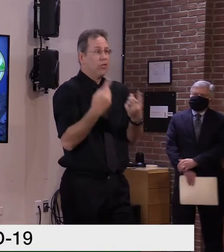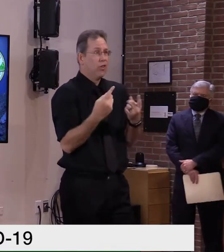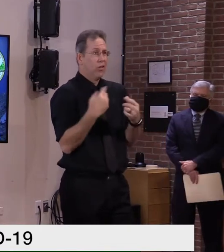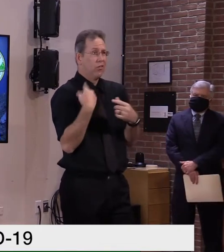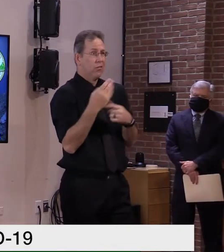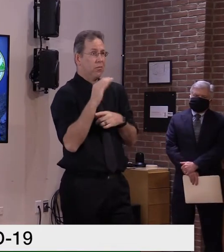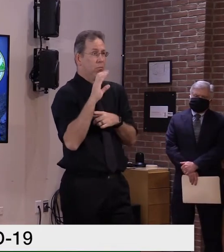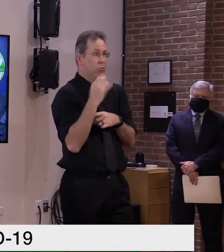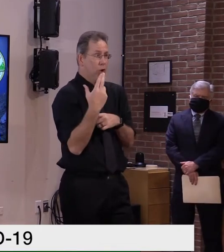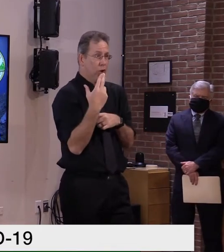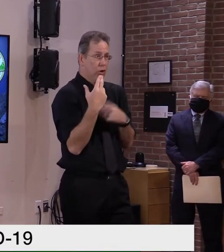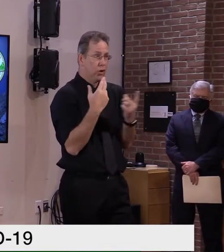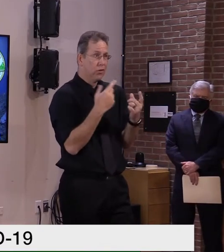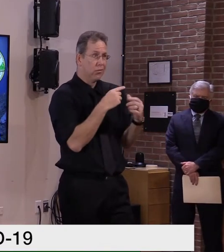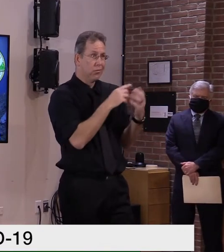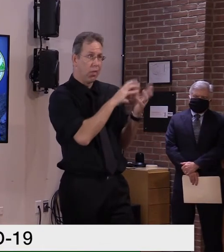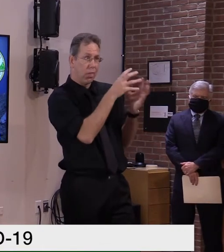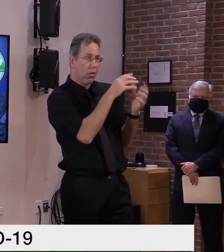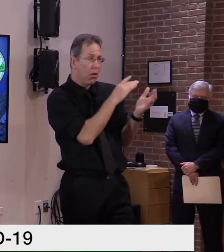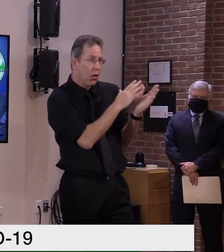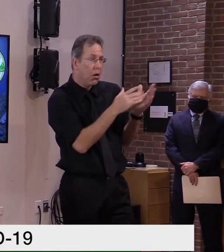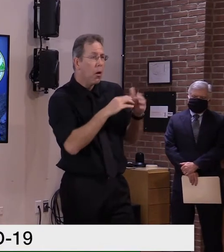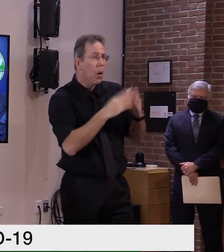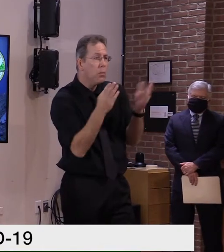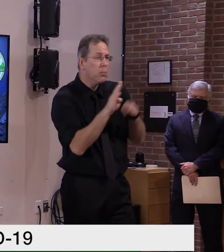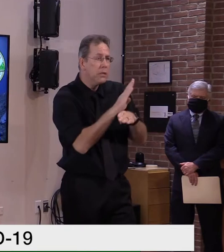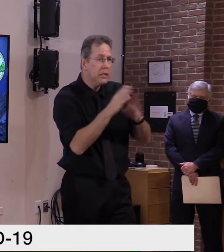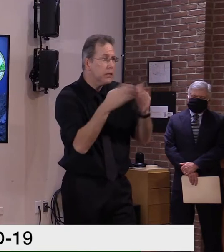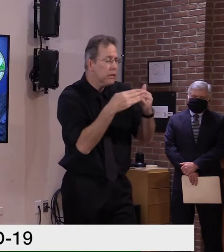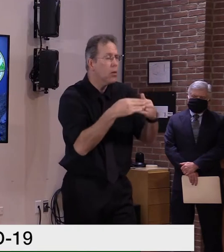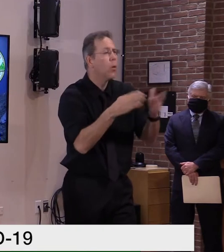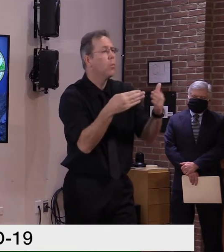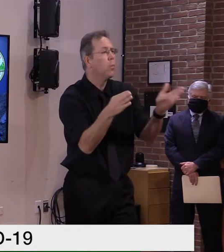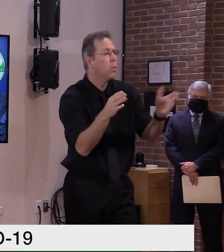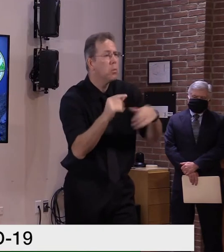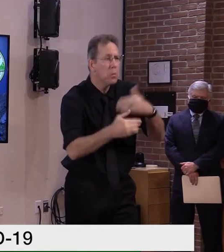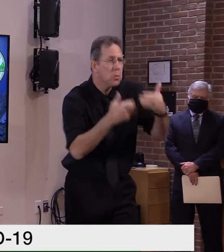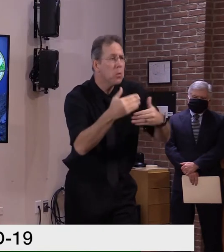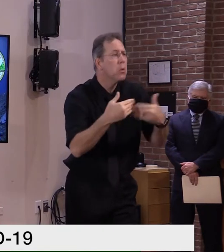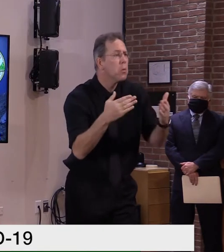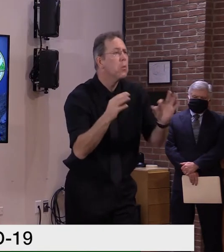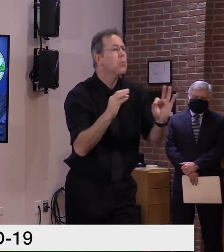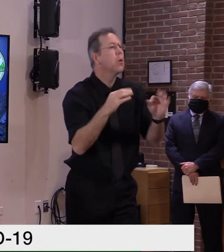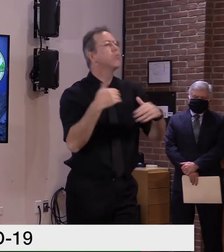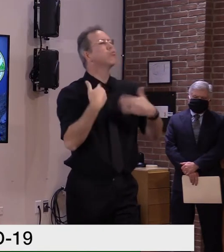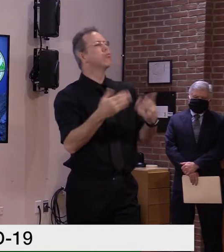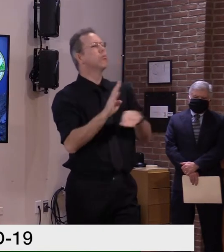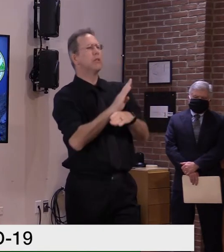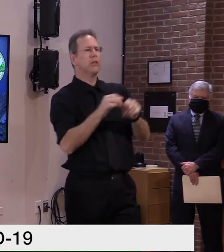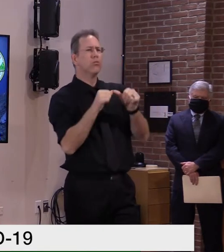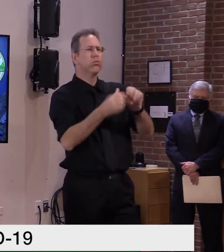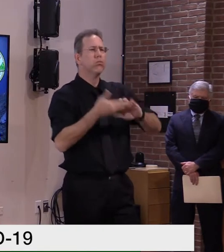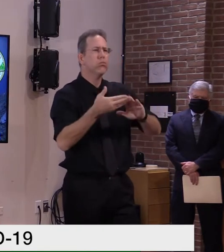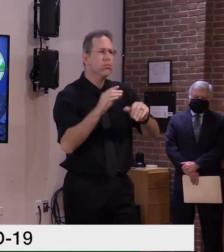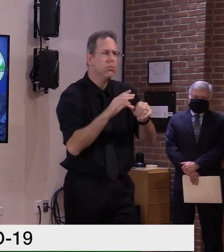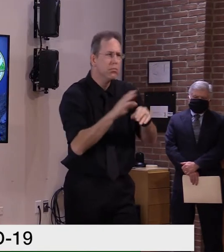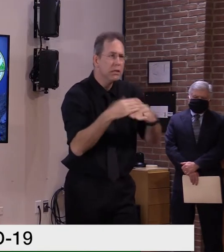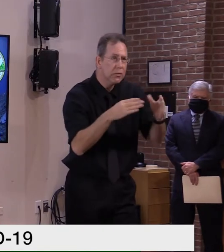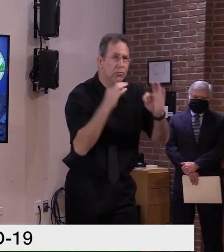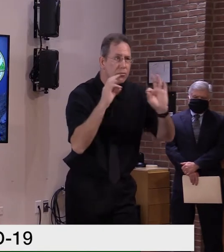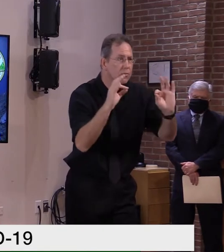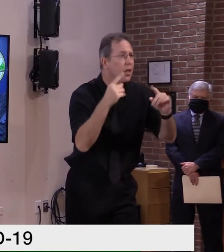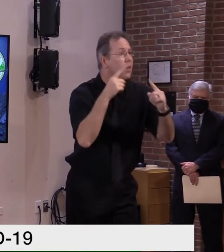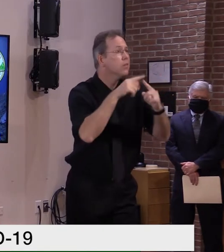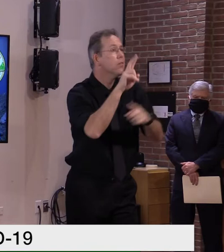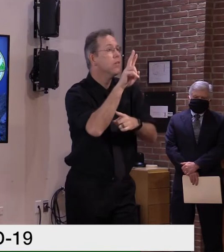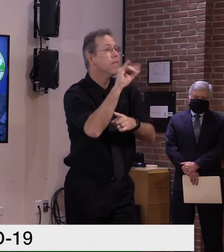are the tools that help us do this safely while we await a vaccine. And we continue to have